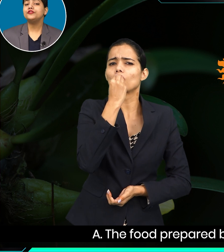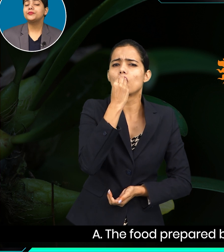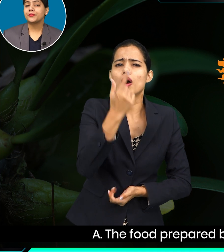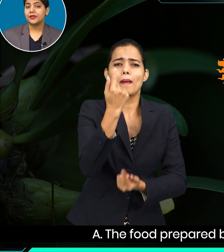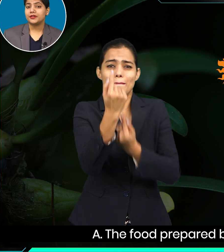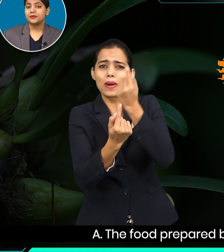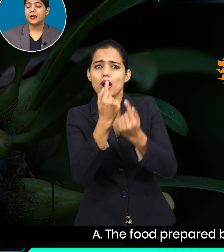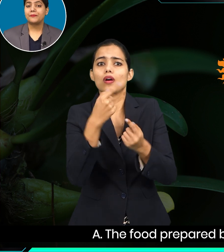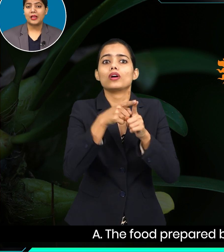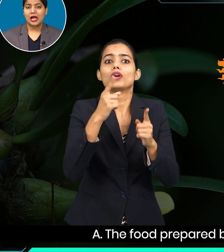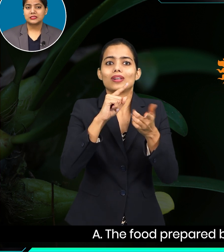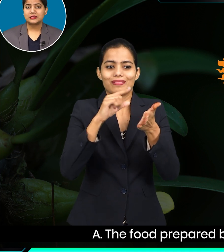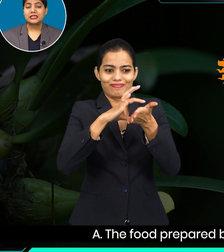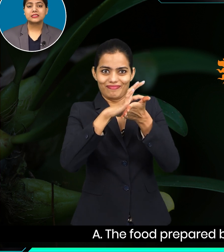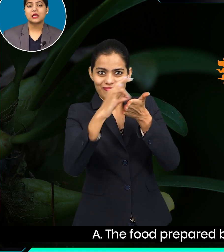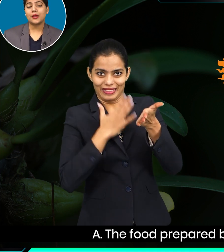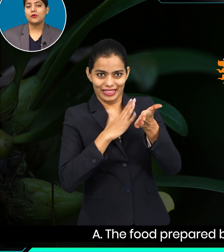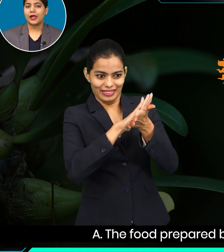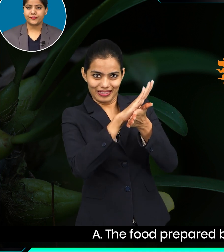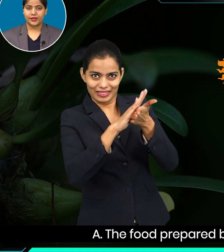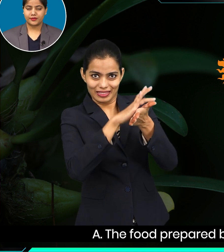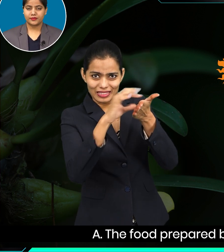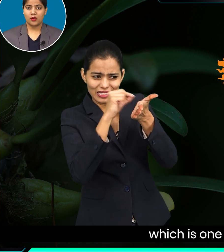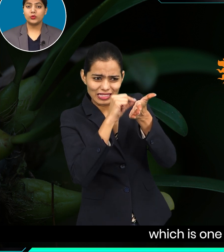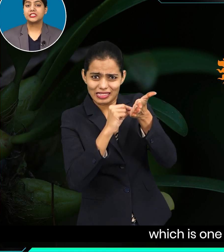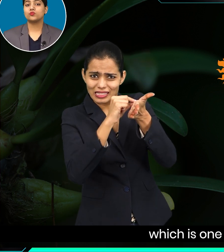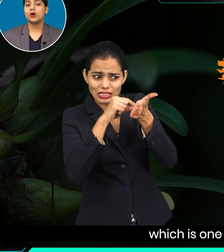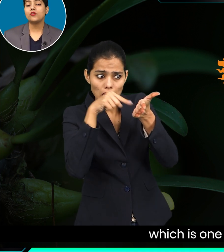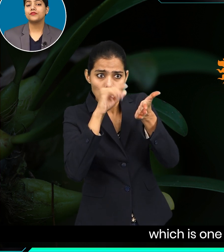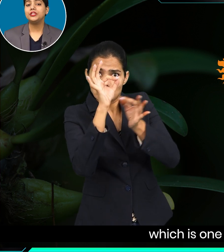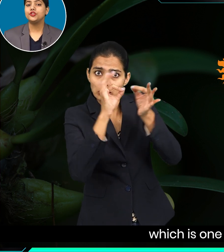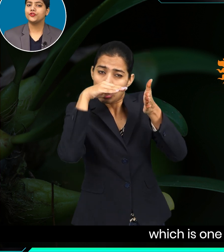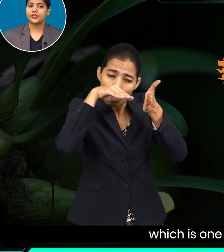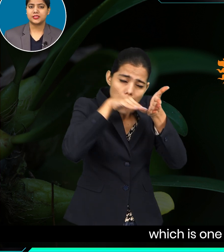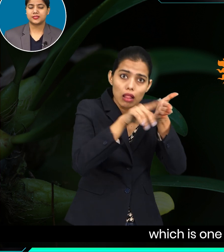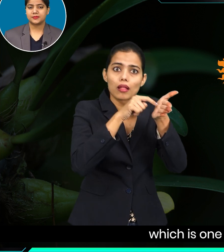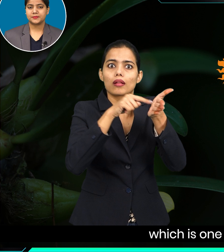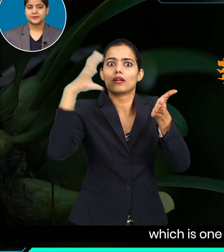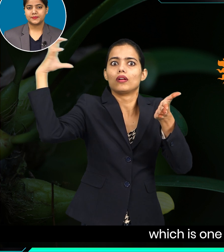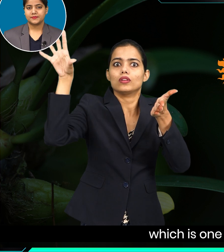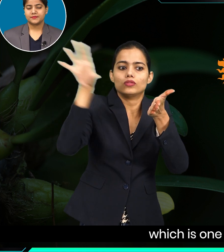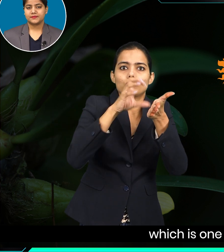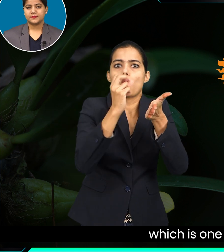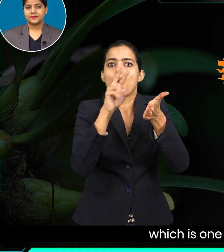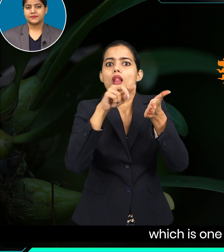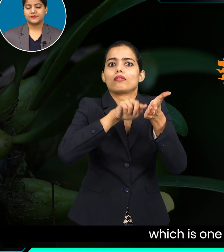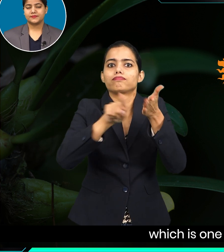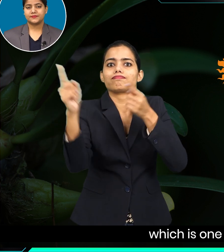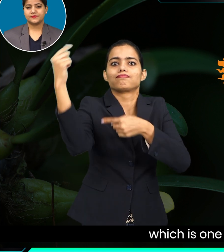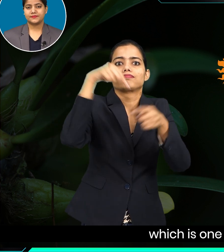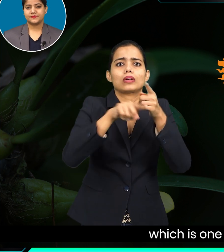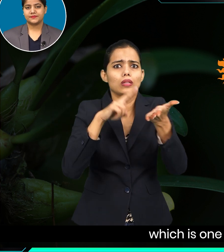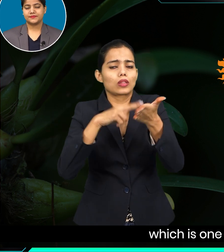The food prepared by plants is carbohydrate, which is one of the nutrients.